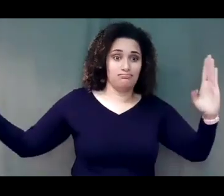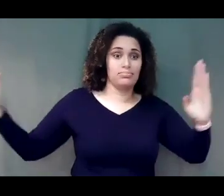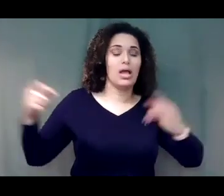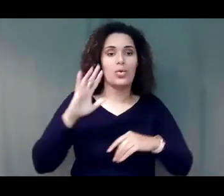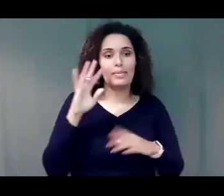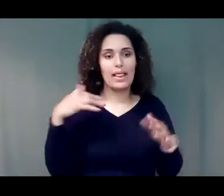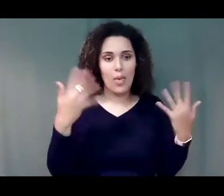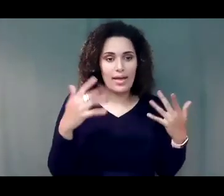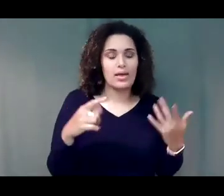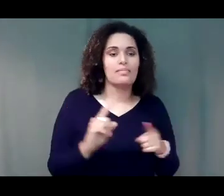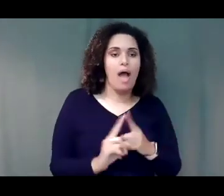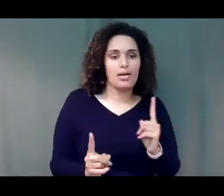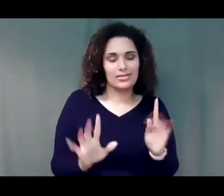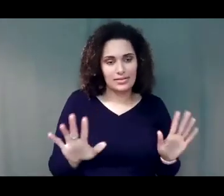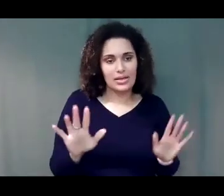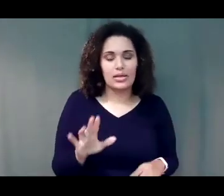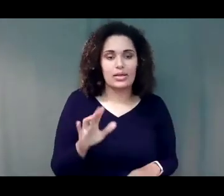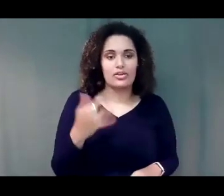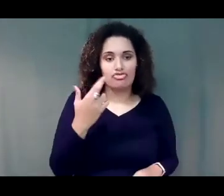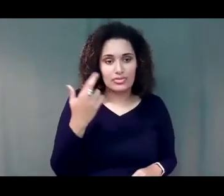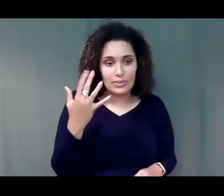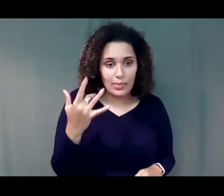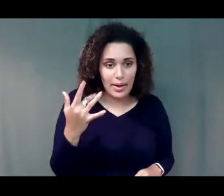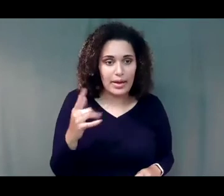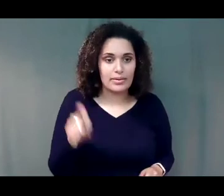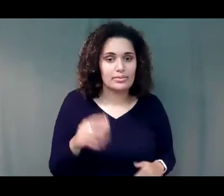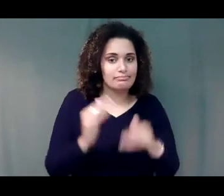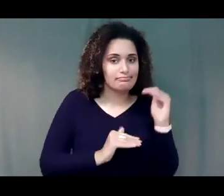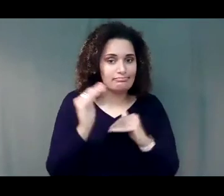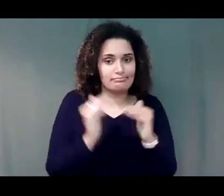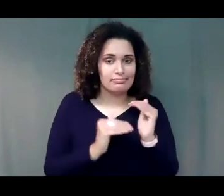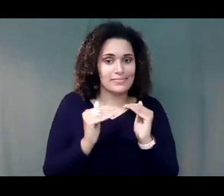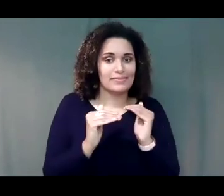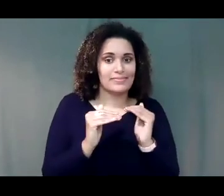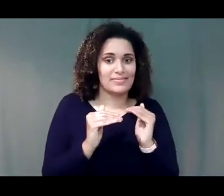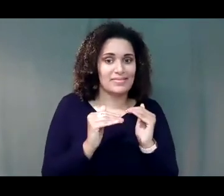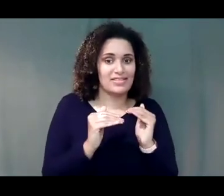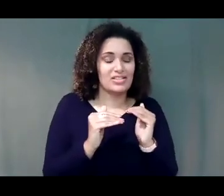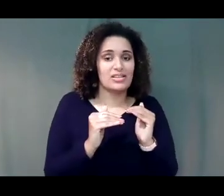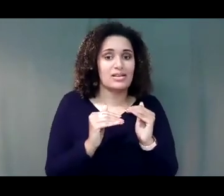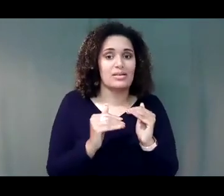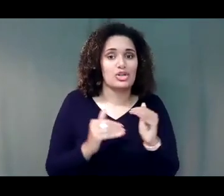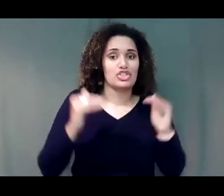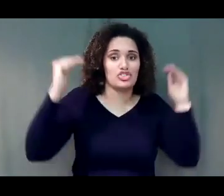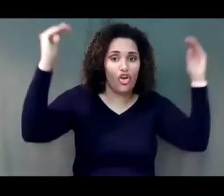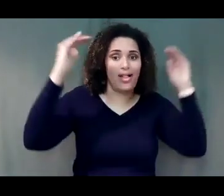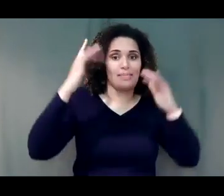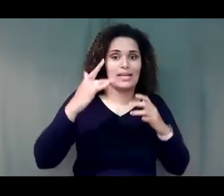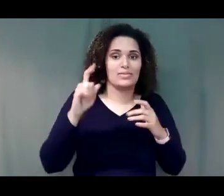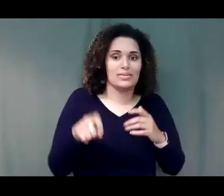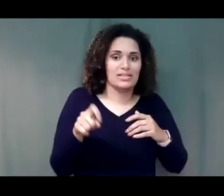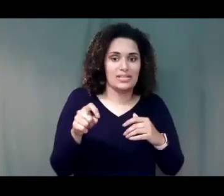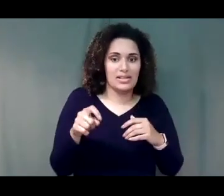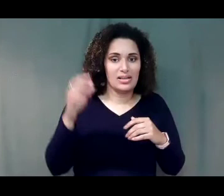we're going to do it that way is we need to build the building pretty tall because we need it